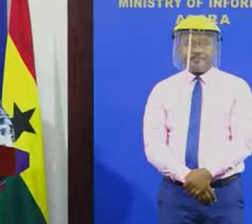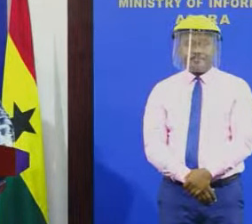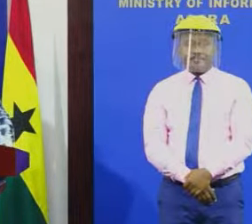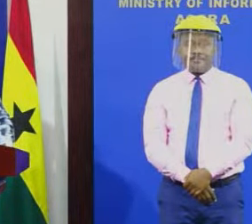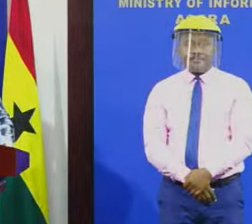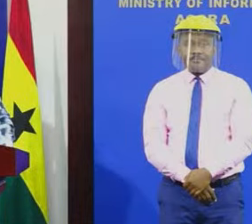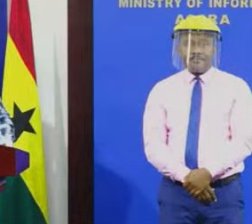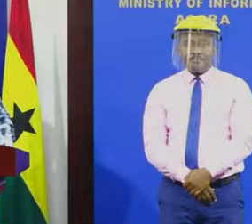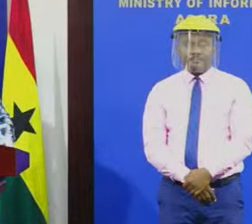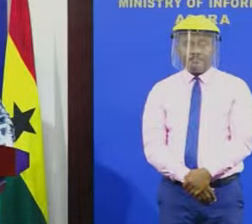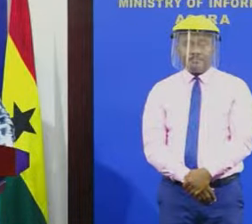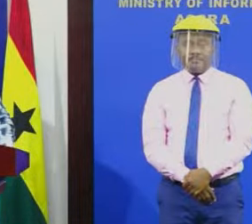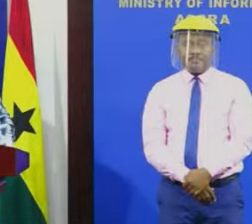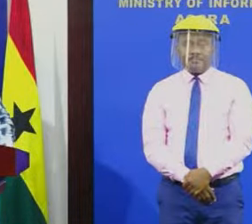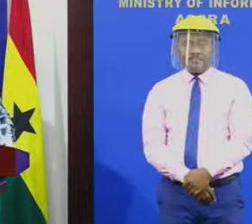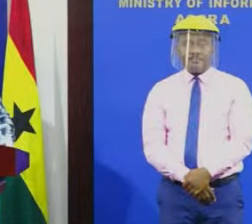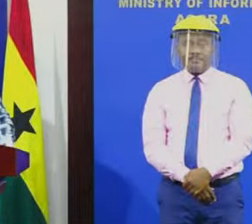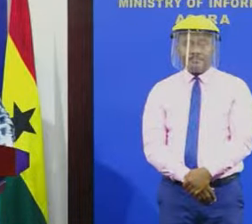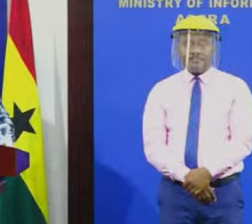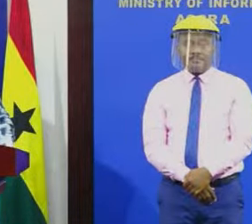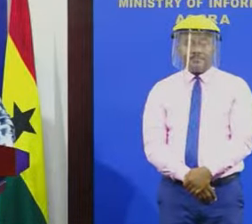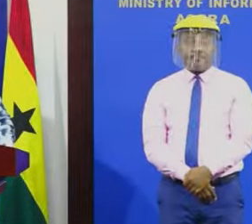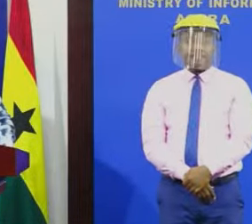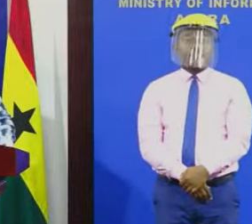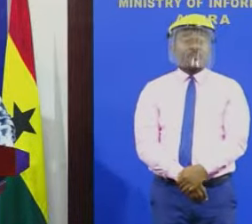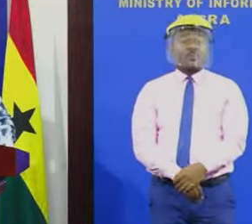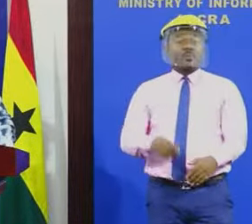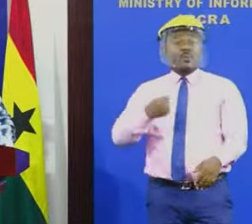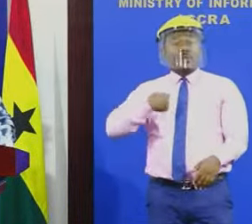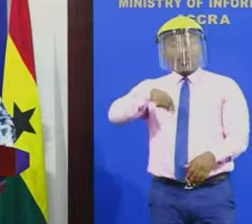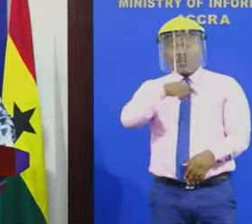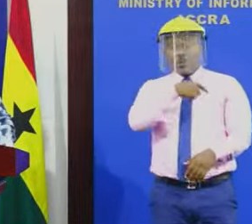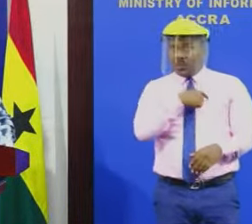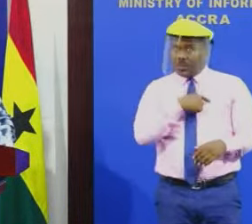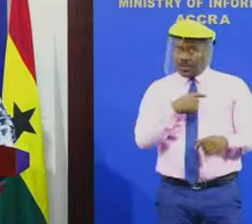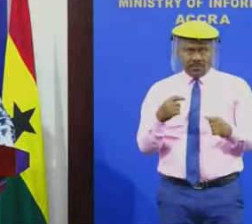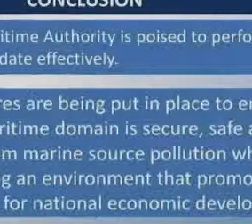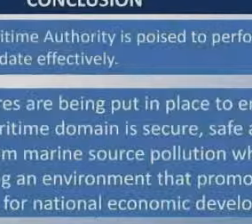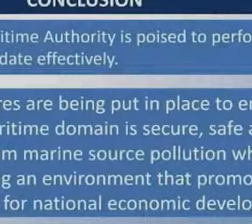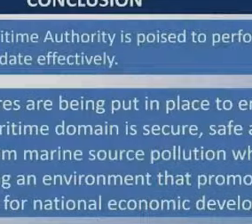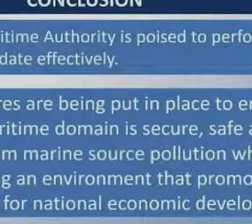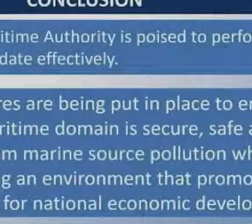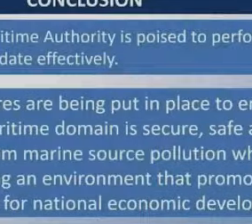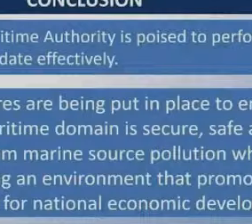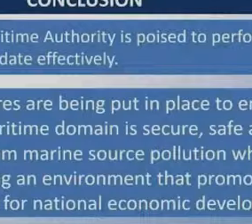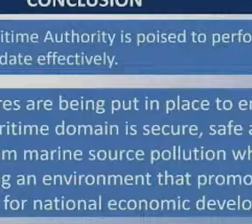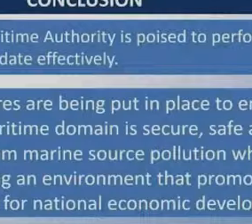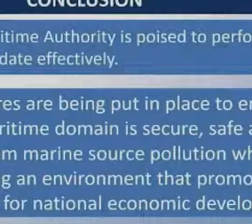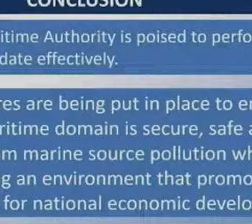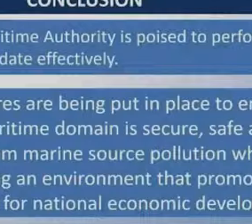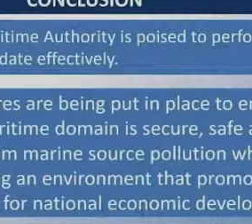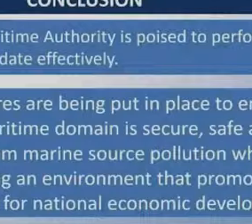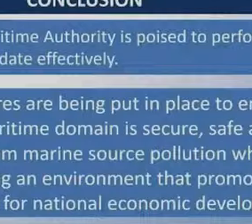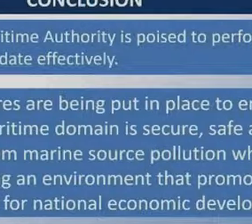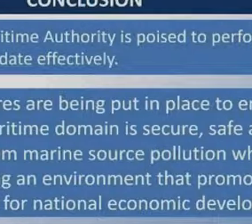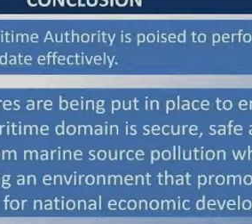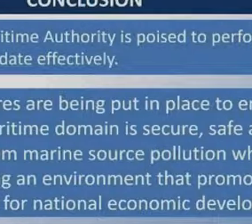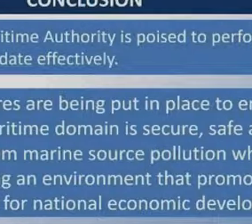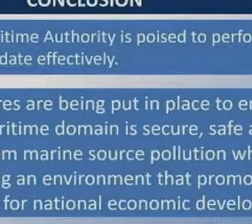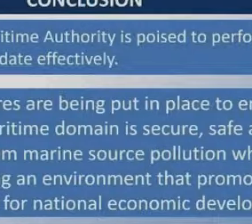In conclusion, we are poised to perform our regulatory function